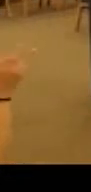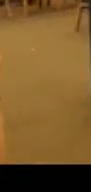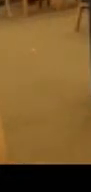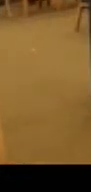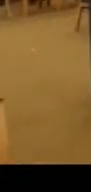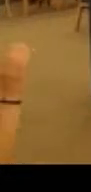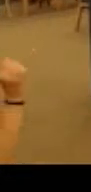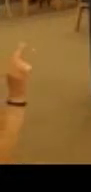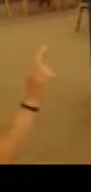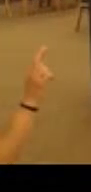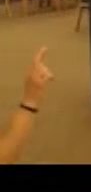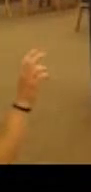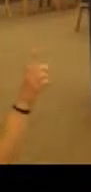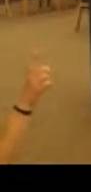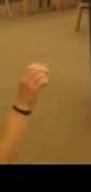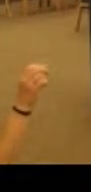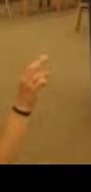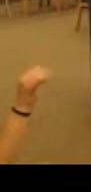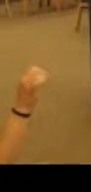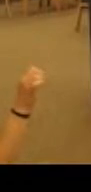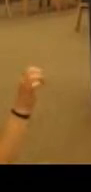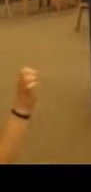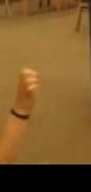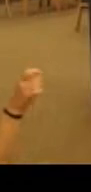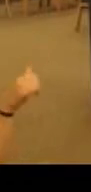My brain was getting sick.